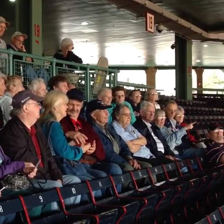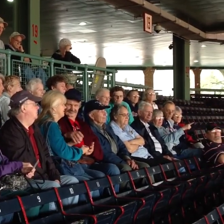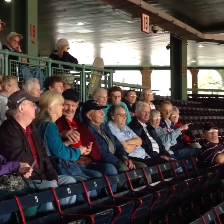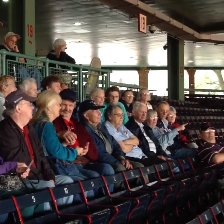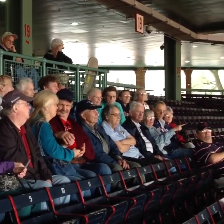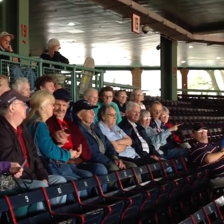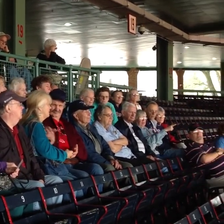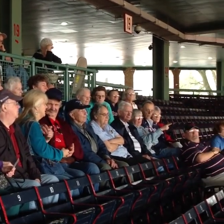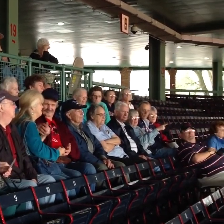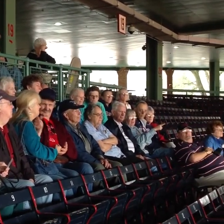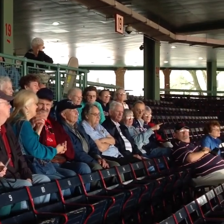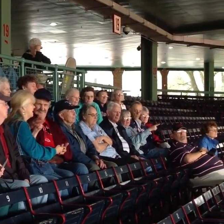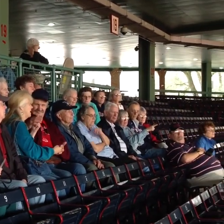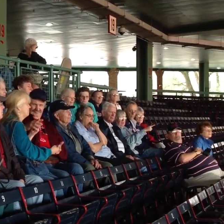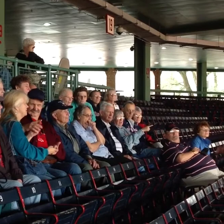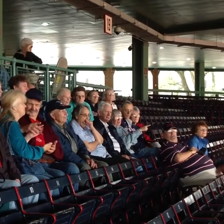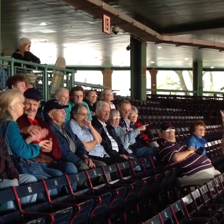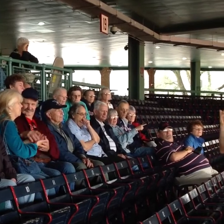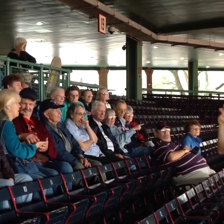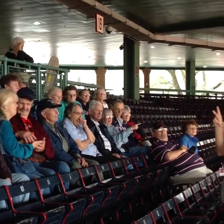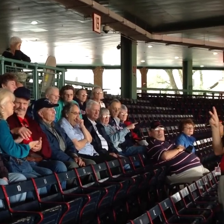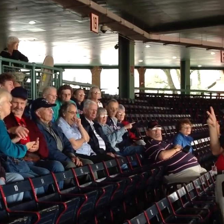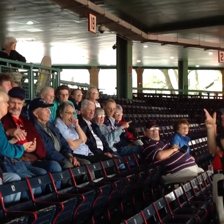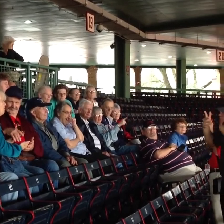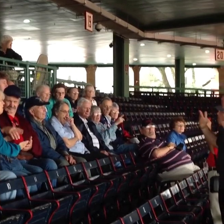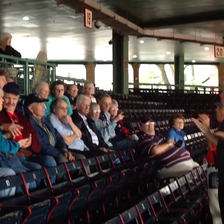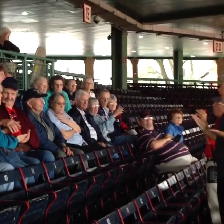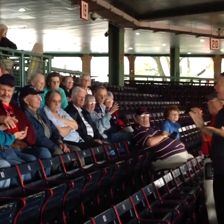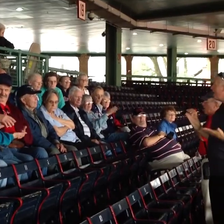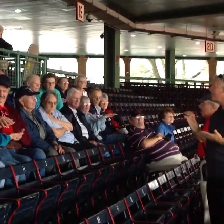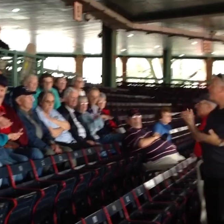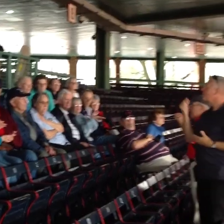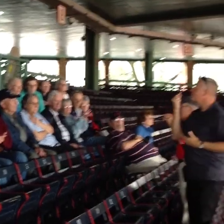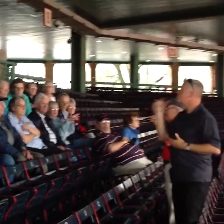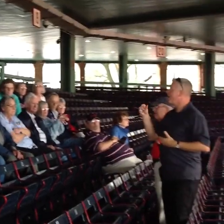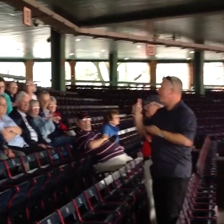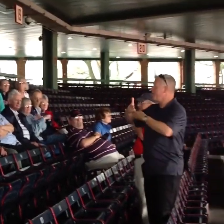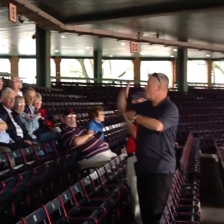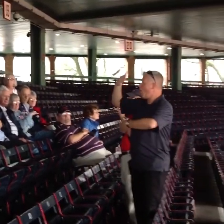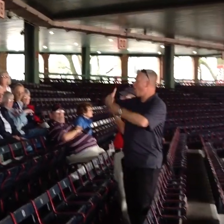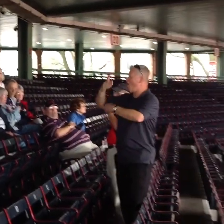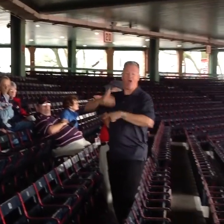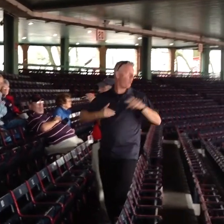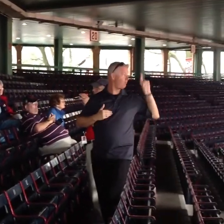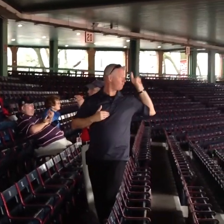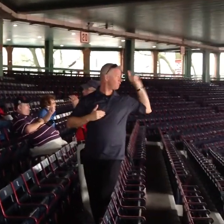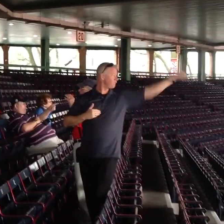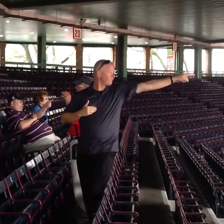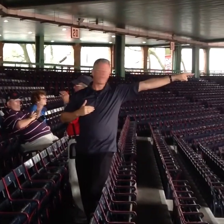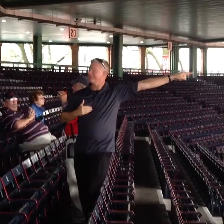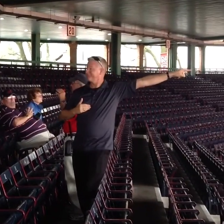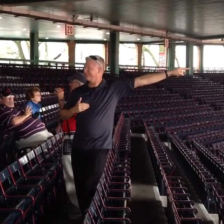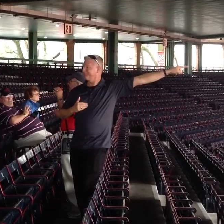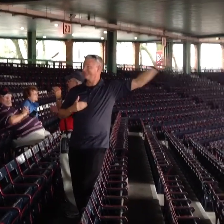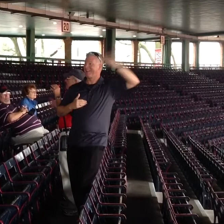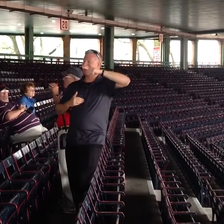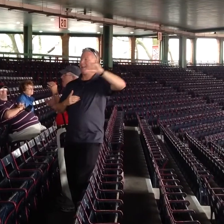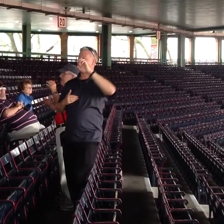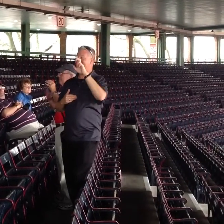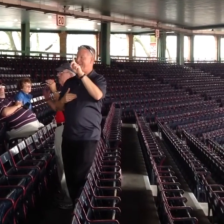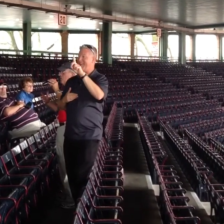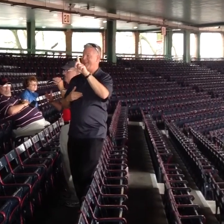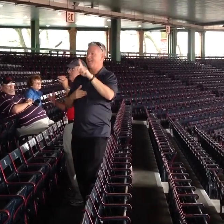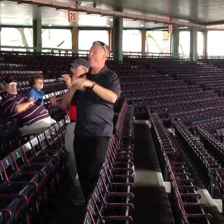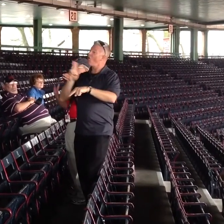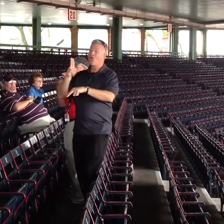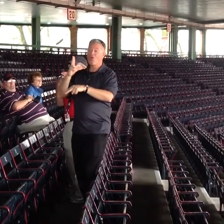of Fenway Park. Mr. Yorkie gave us the wall. The left field wall we now call,